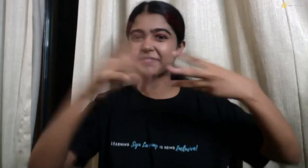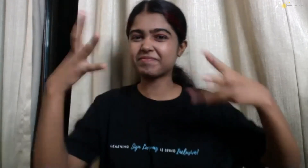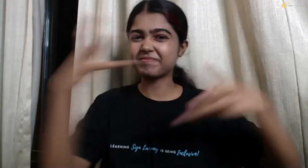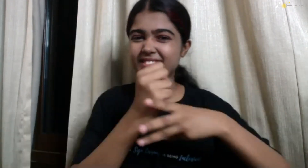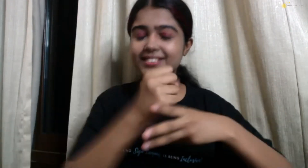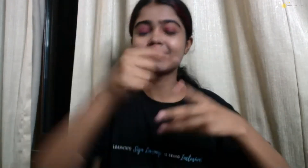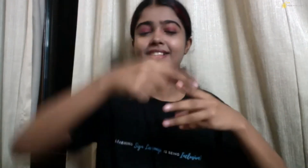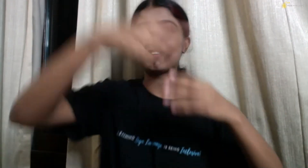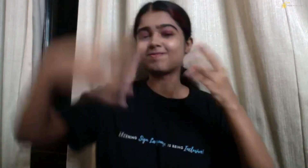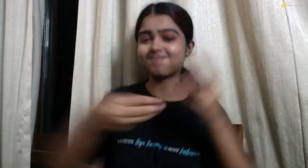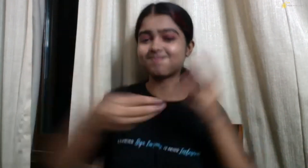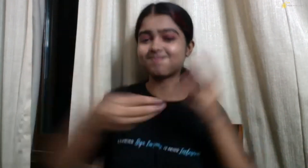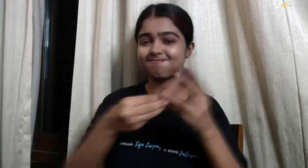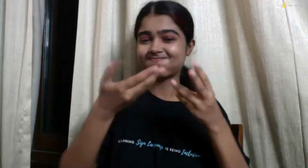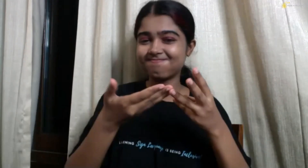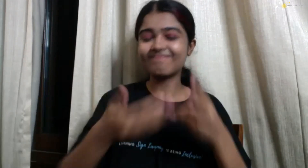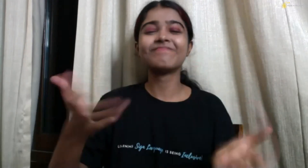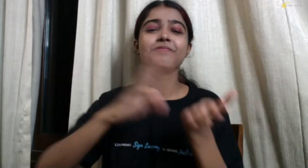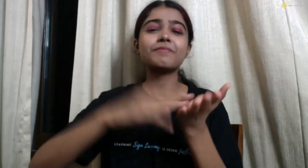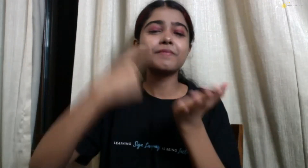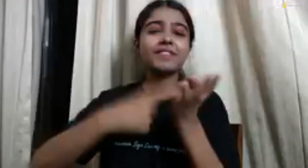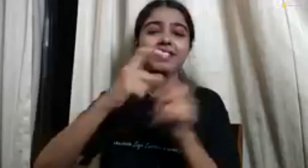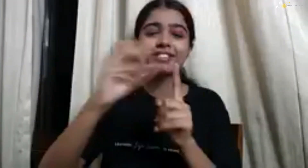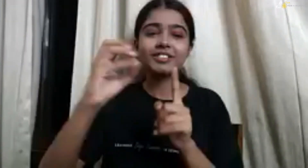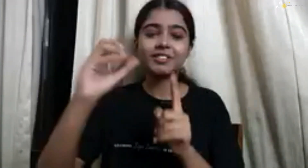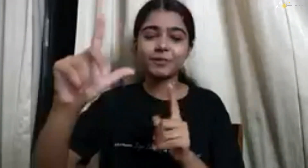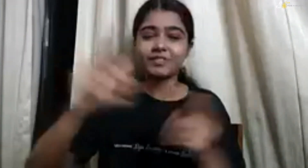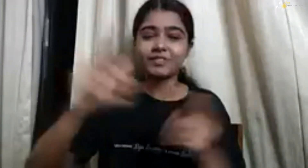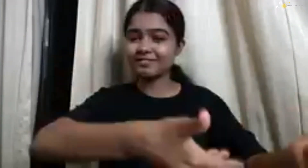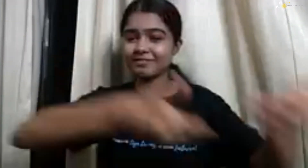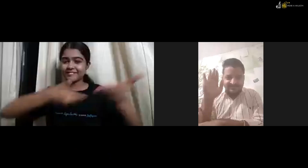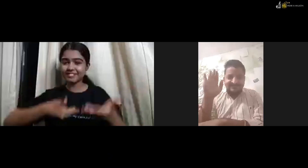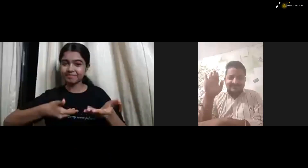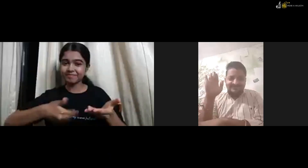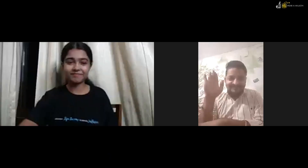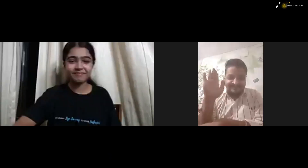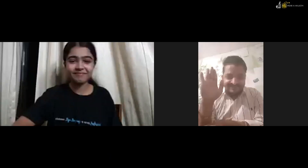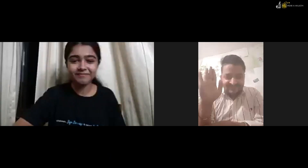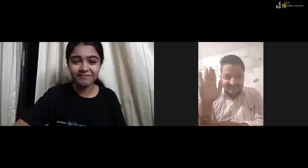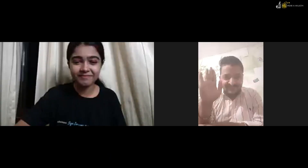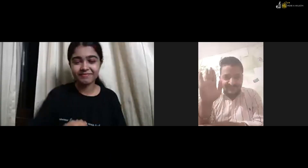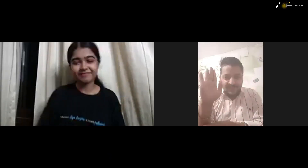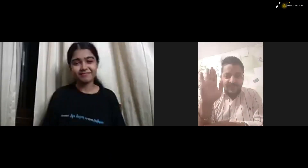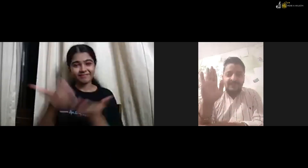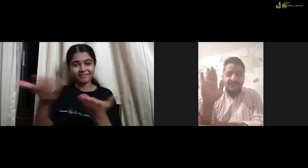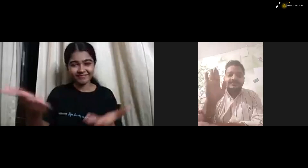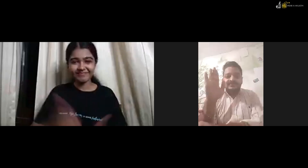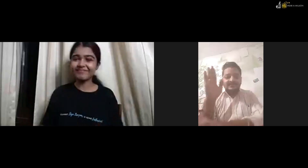Sorry. Uh, yeah, we missed out on the first person. So now we'd like to welcome